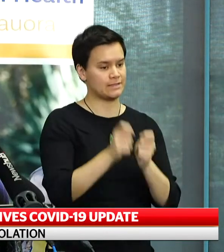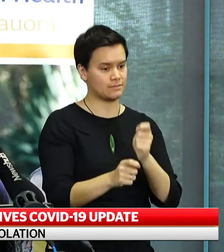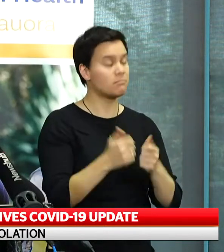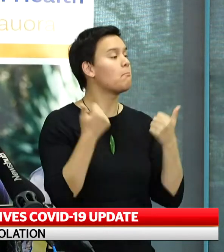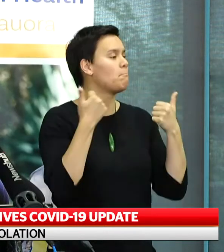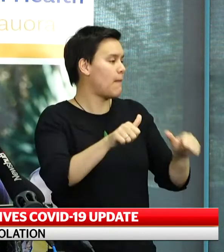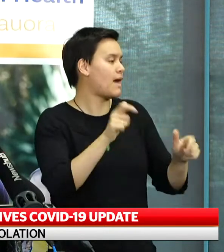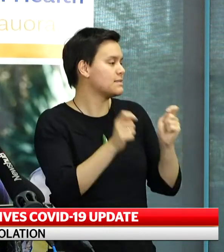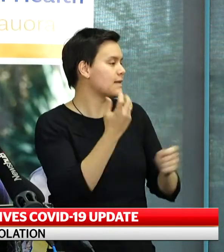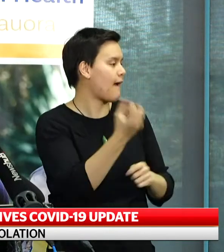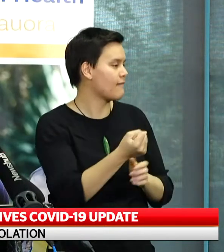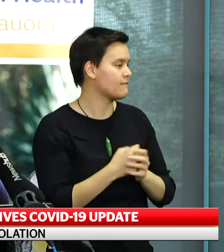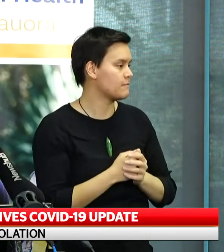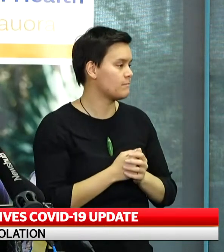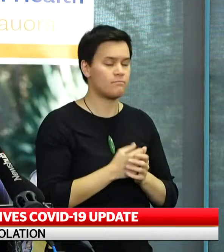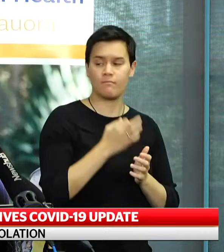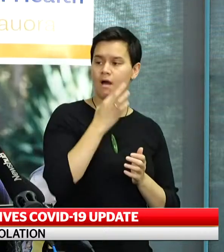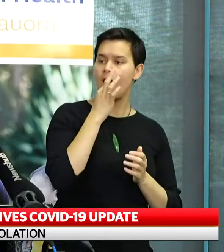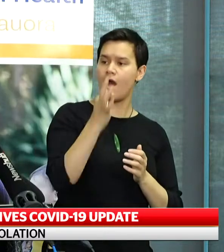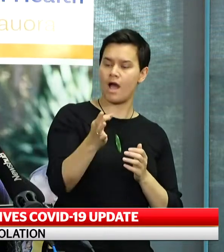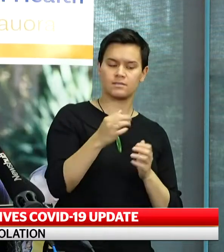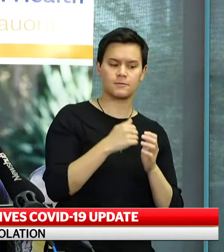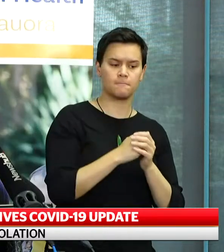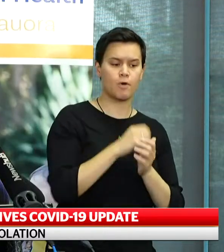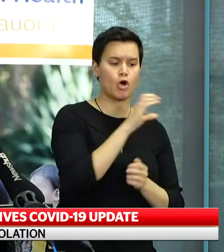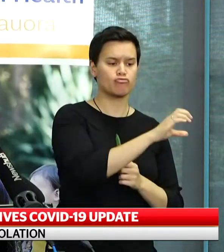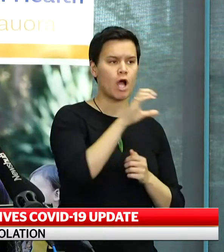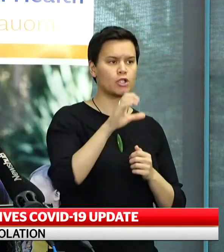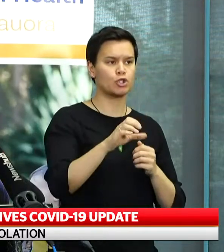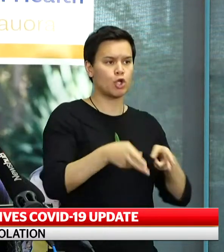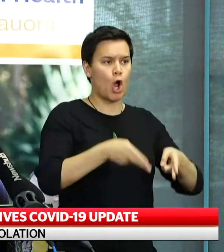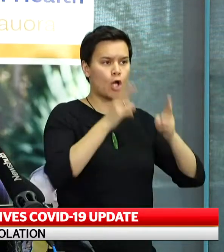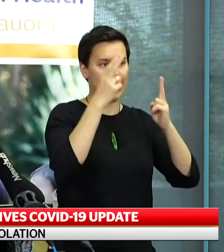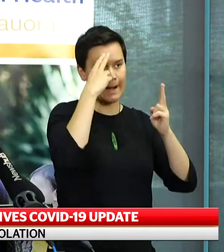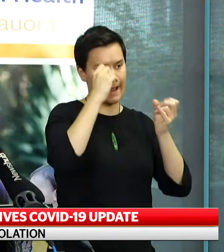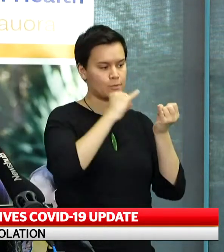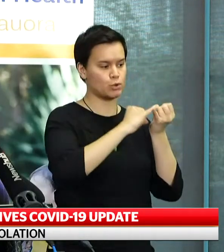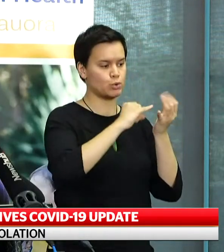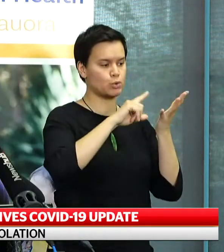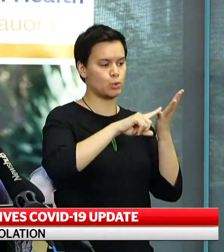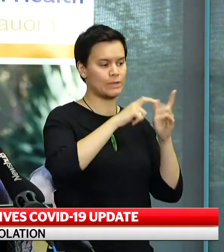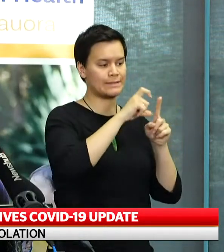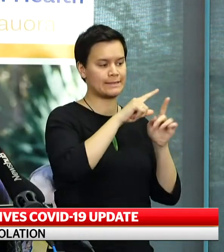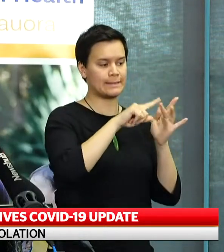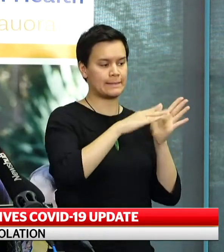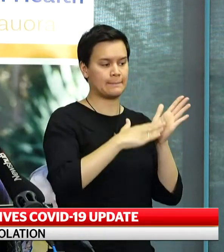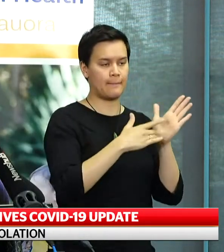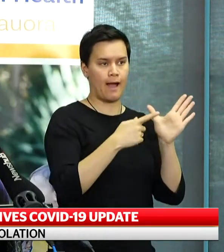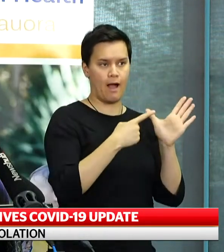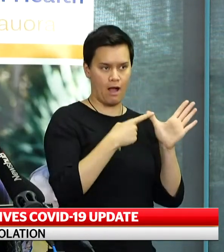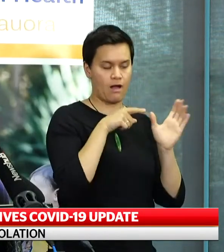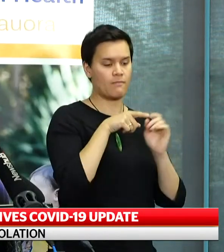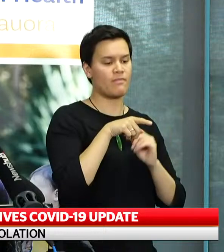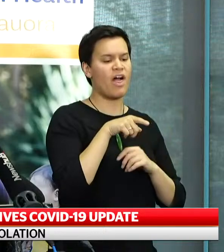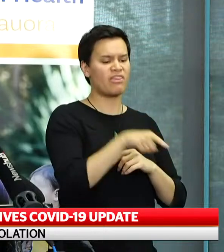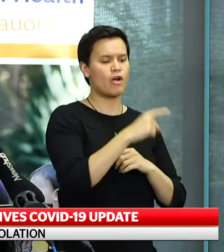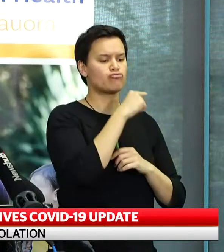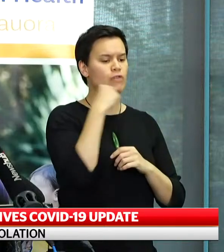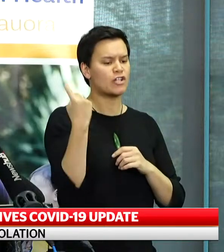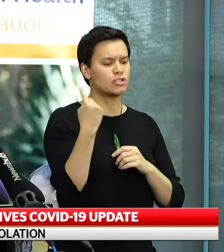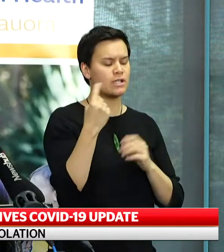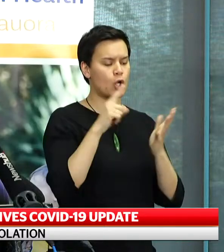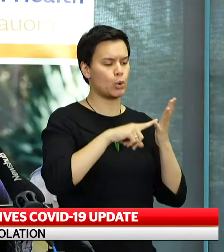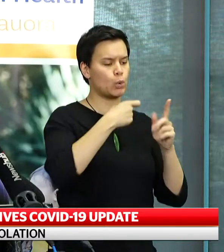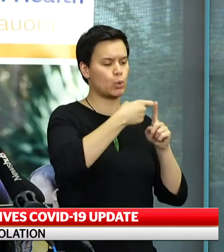how long will they be staying at the Sudama before they're released, given some of them are testing positive at day 6? Yeah, so the day